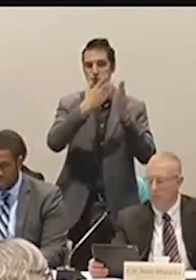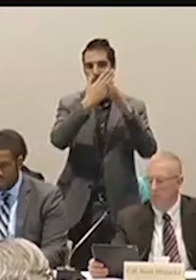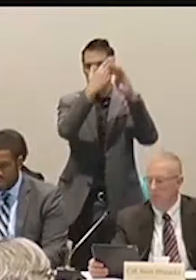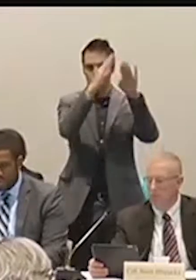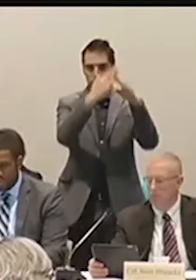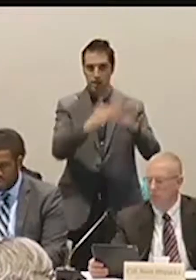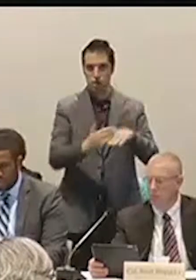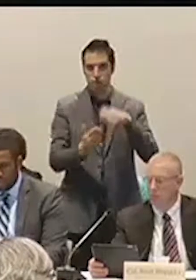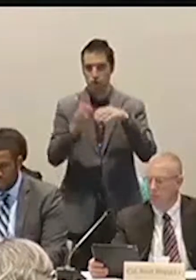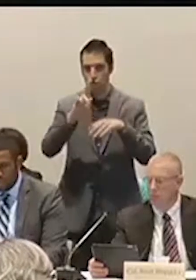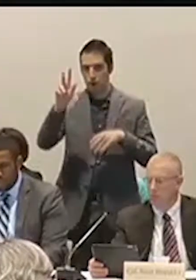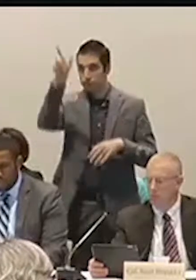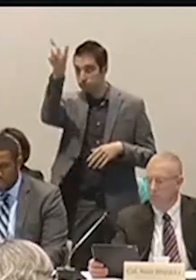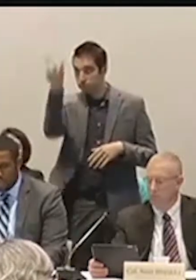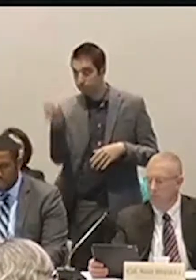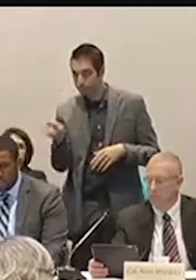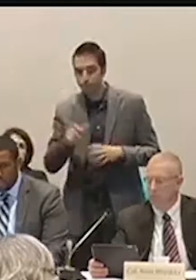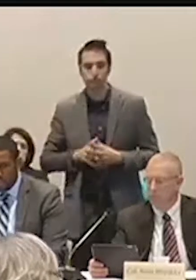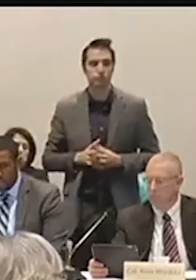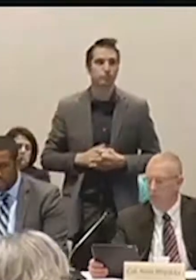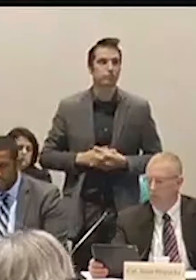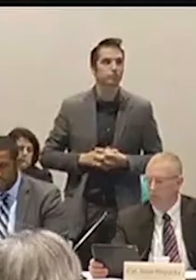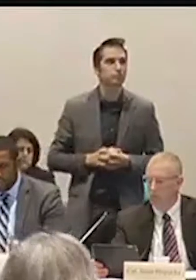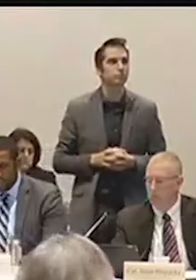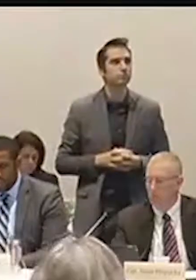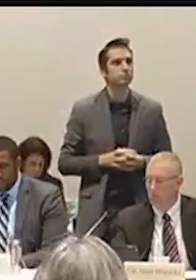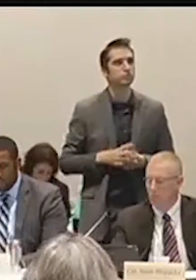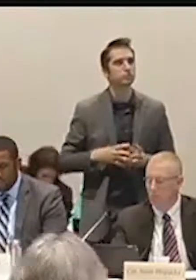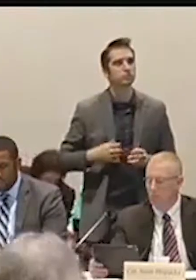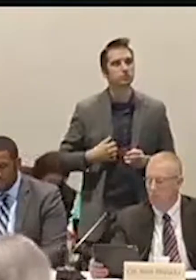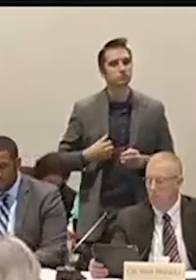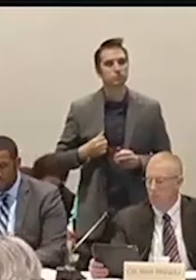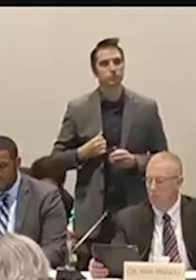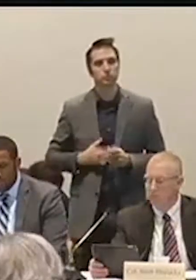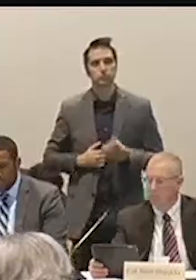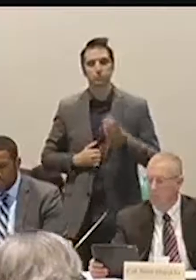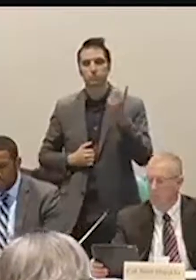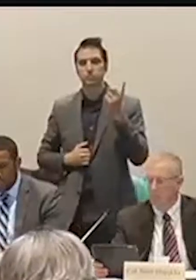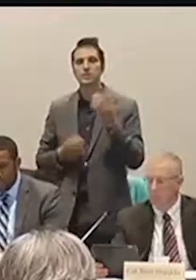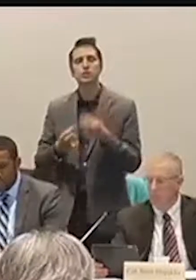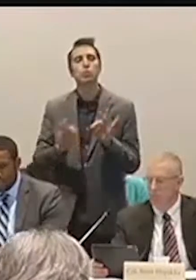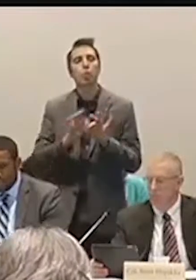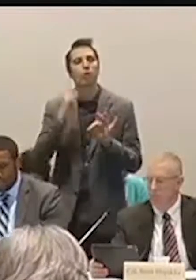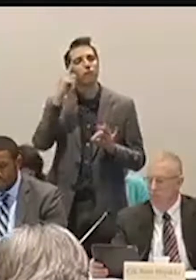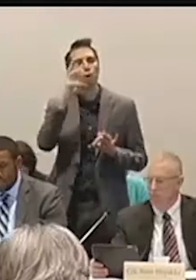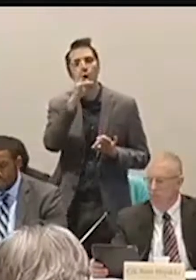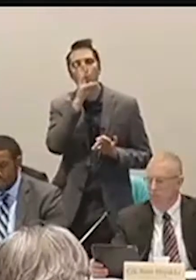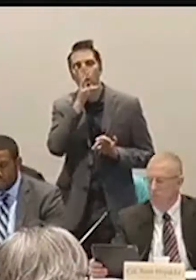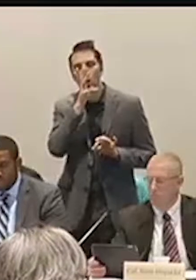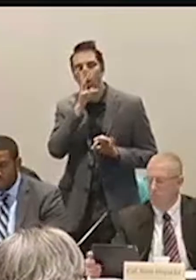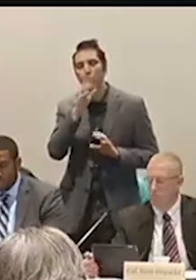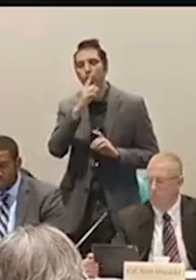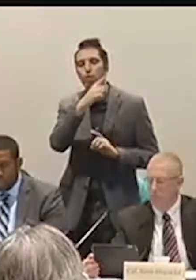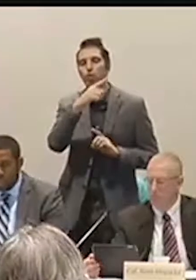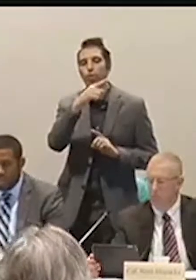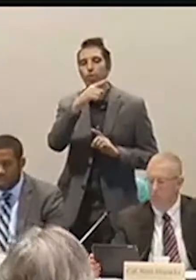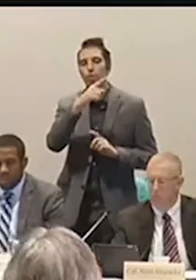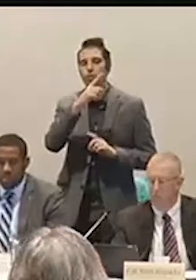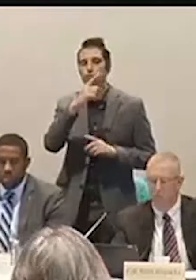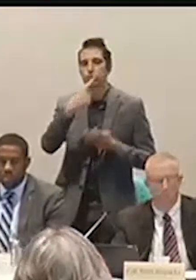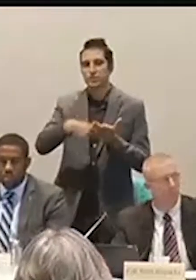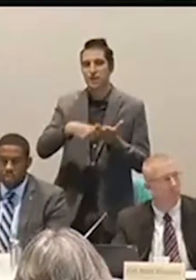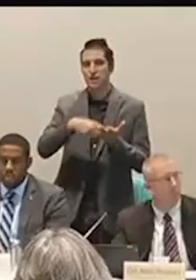you. So they came up, and this is actually important in the water realm to talk about